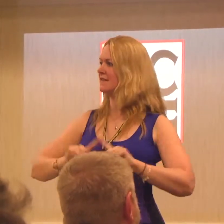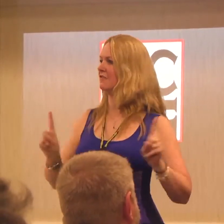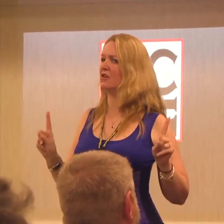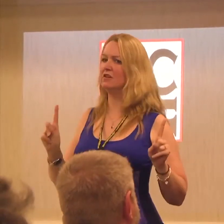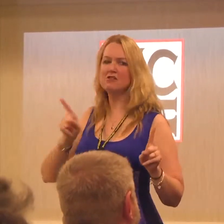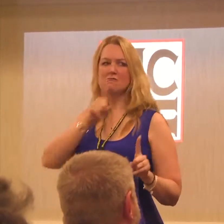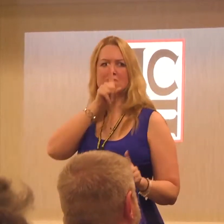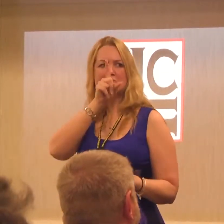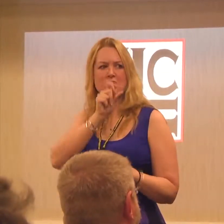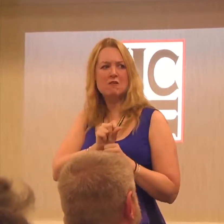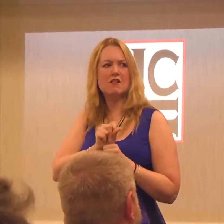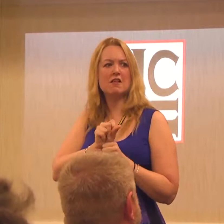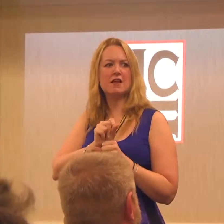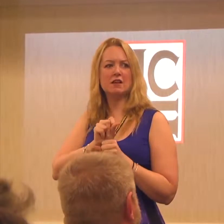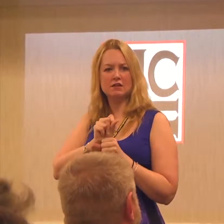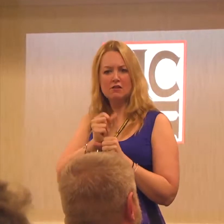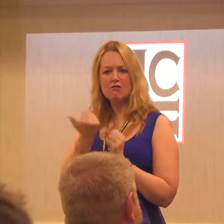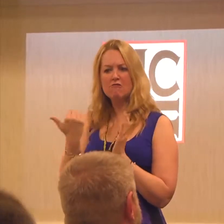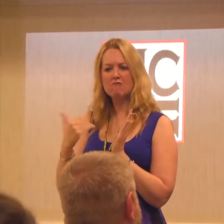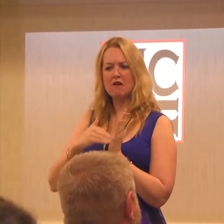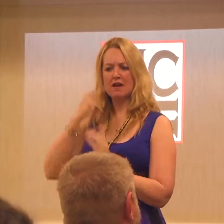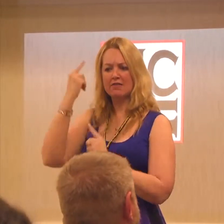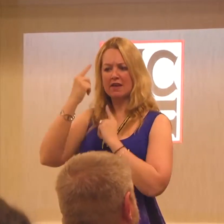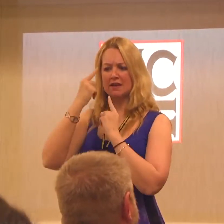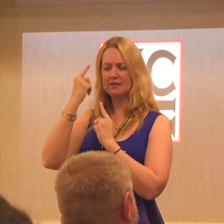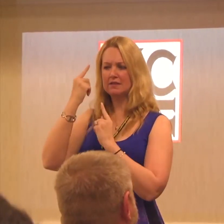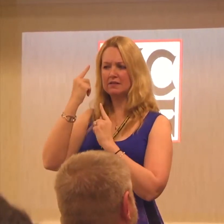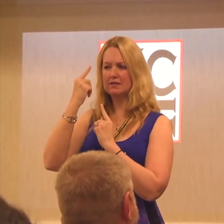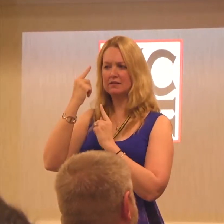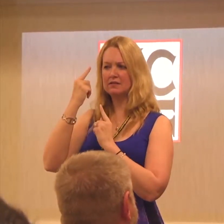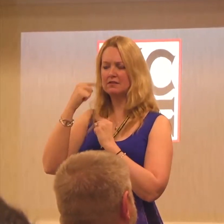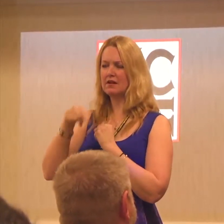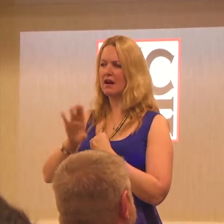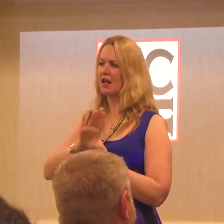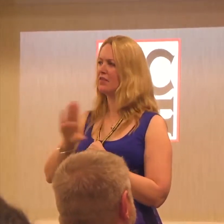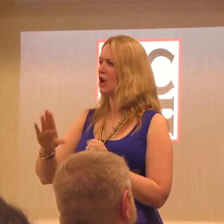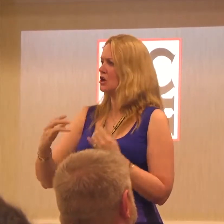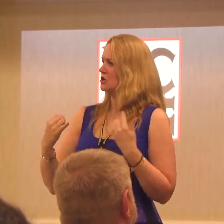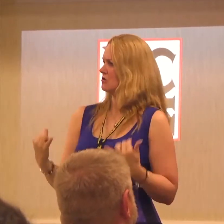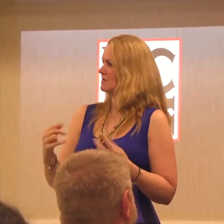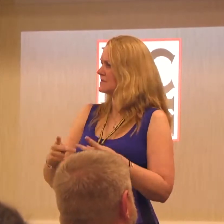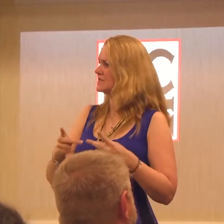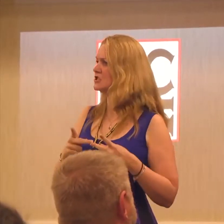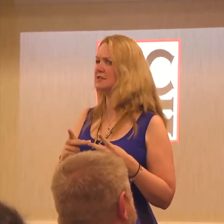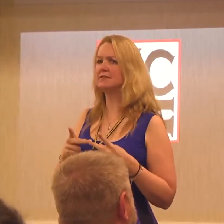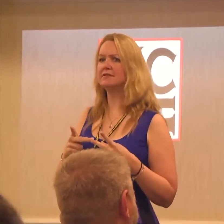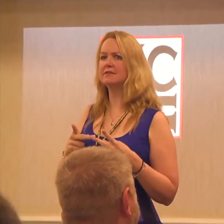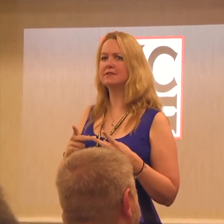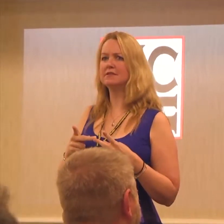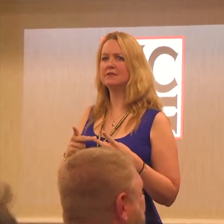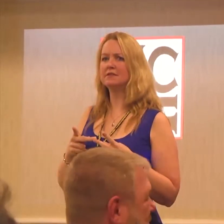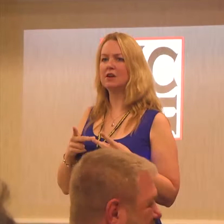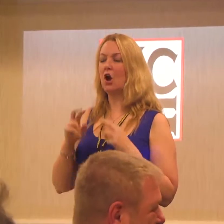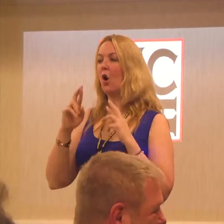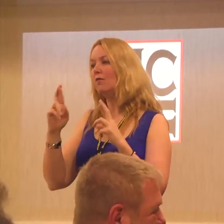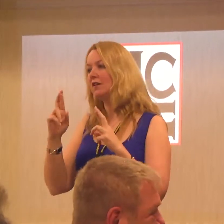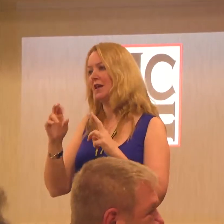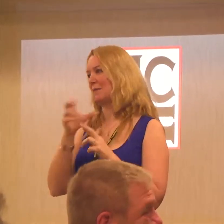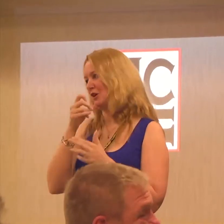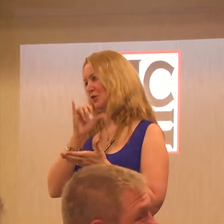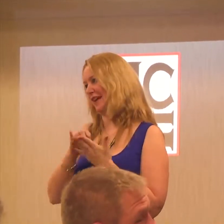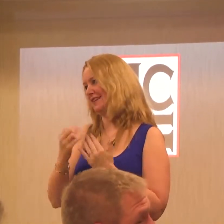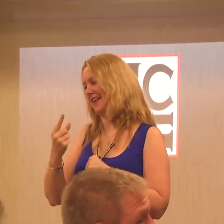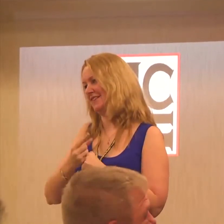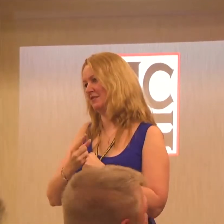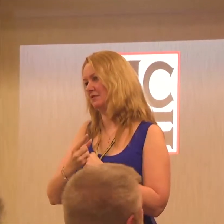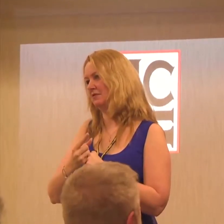them rethink where they're currently at. The keynote tonight hopefully will not do that.